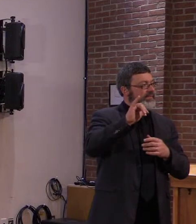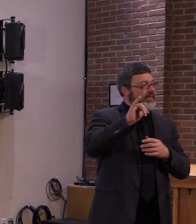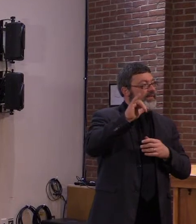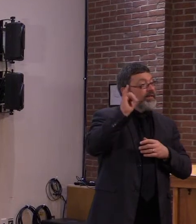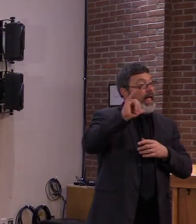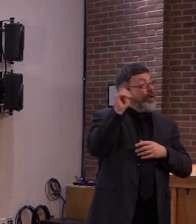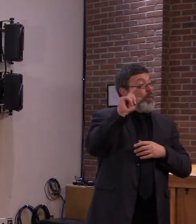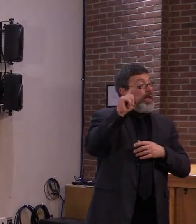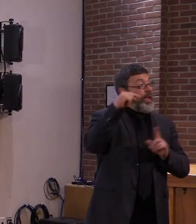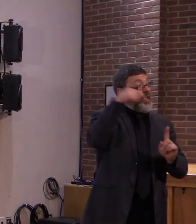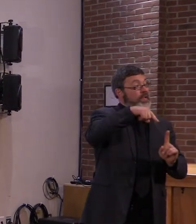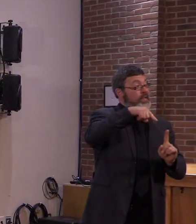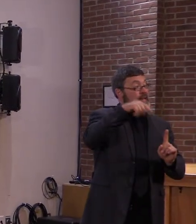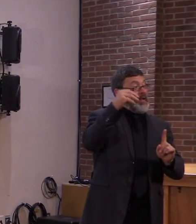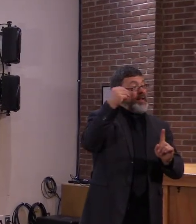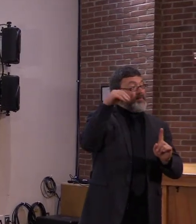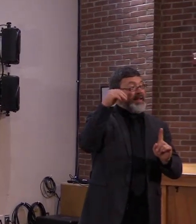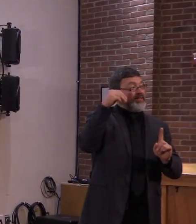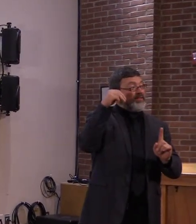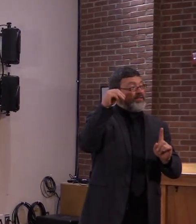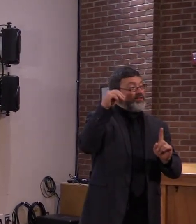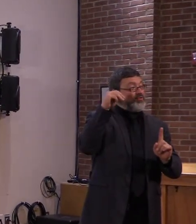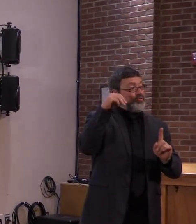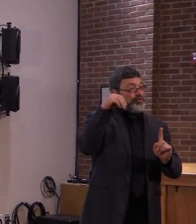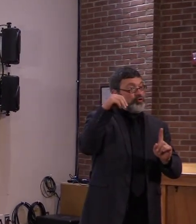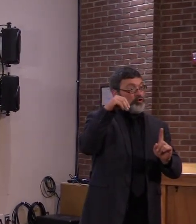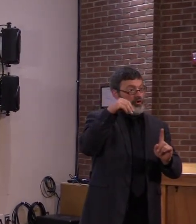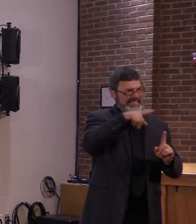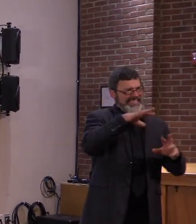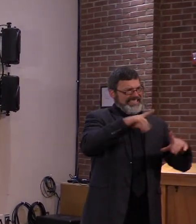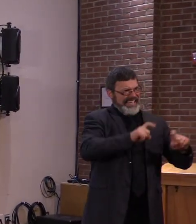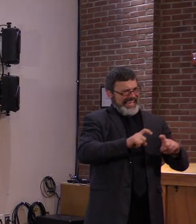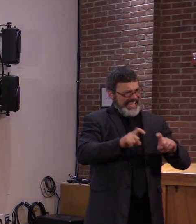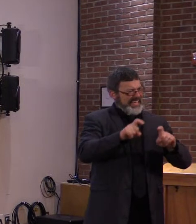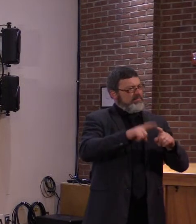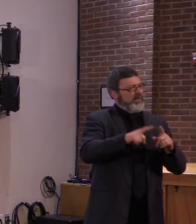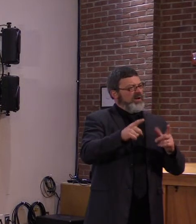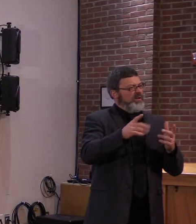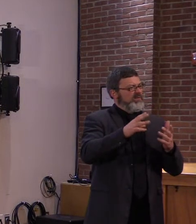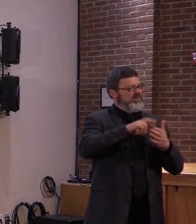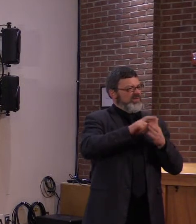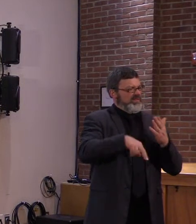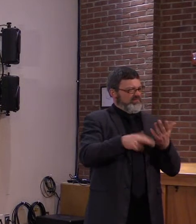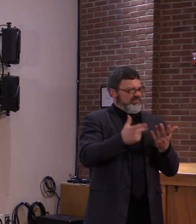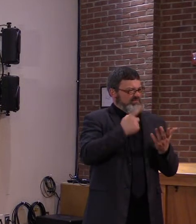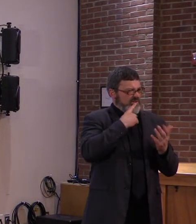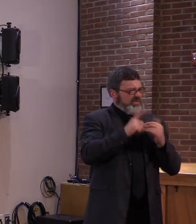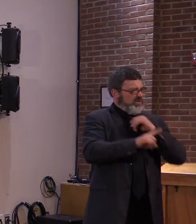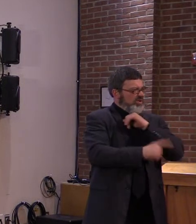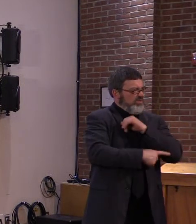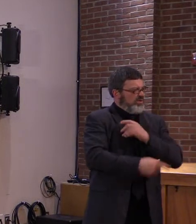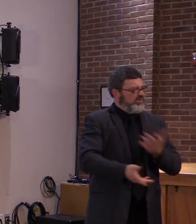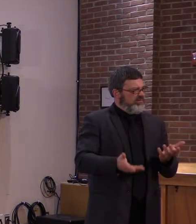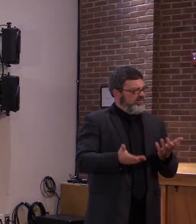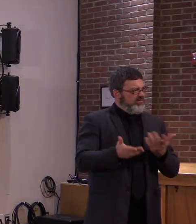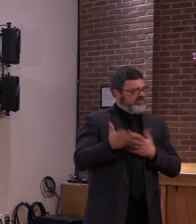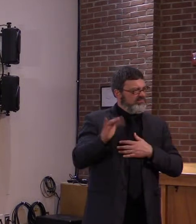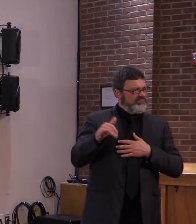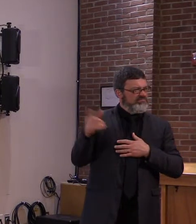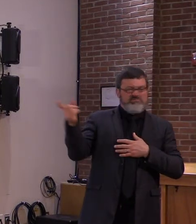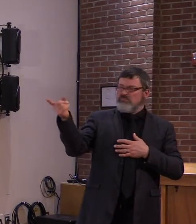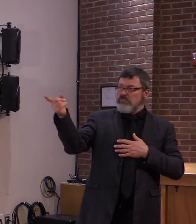the Electoral College and actually move out of the White House. A recent poll had 52% of Republicans thought that